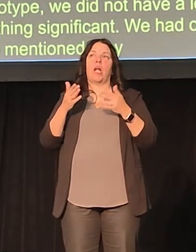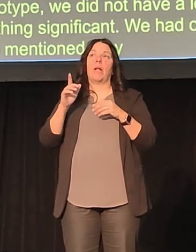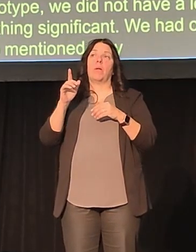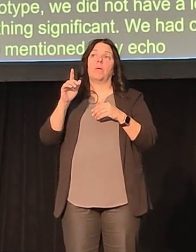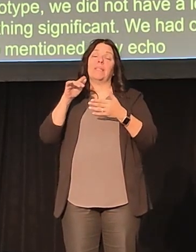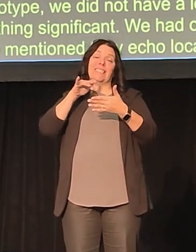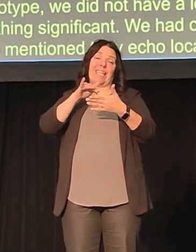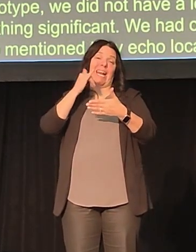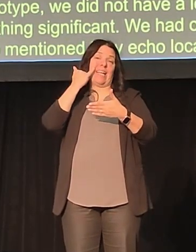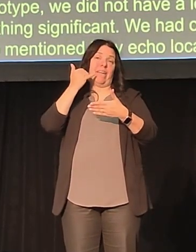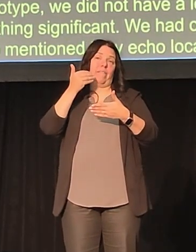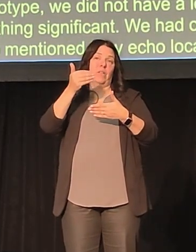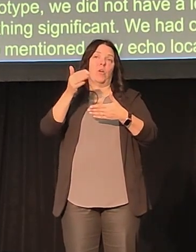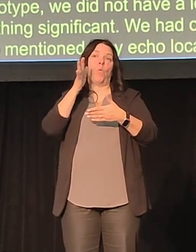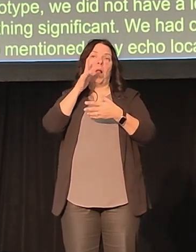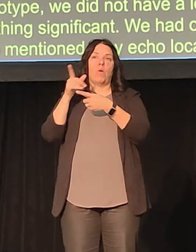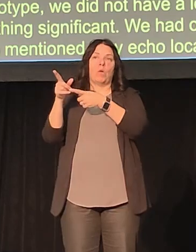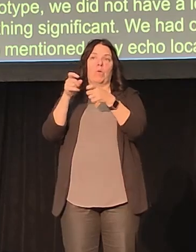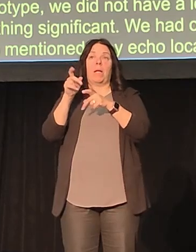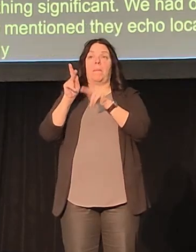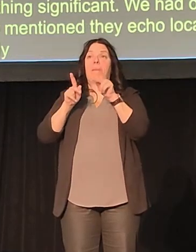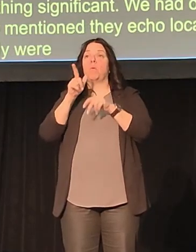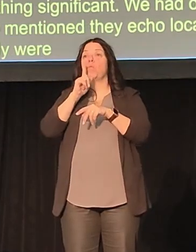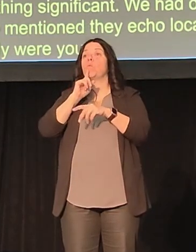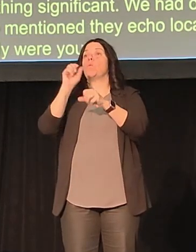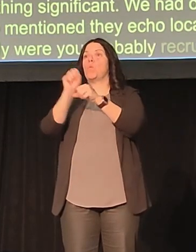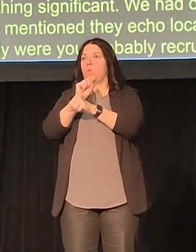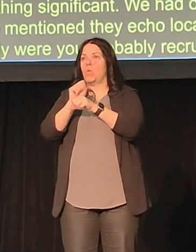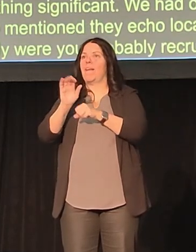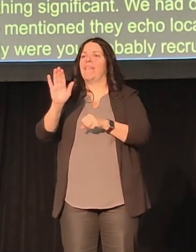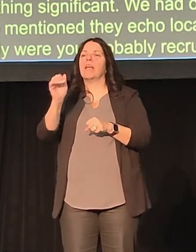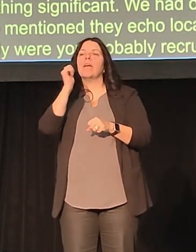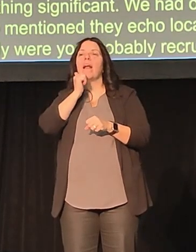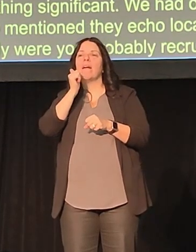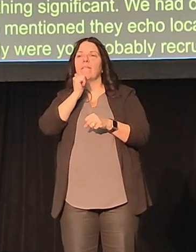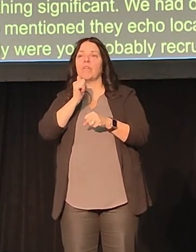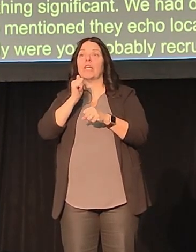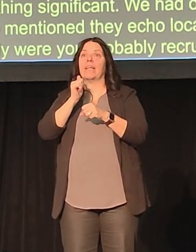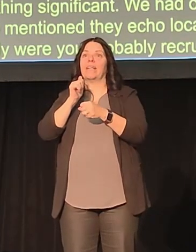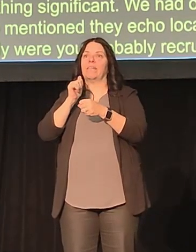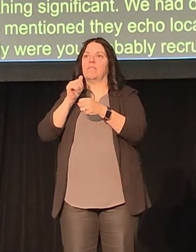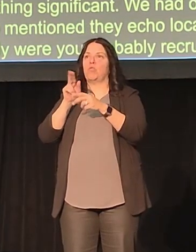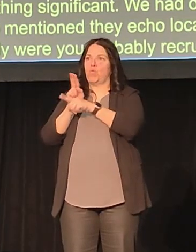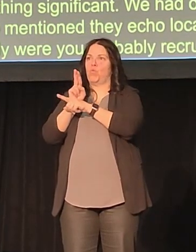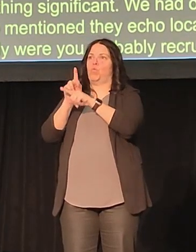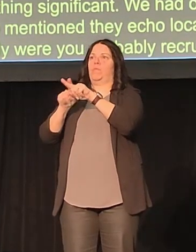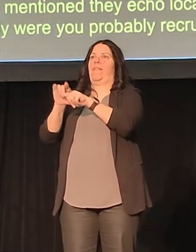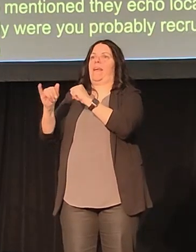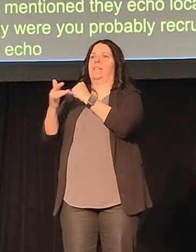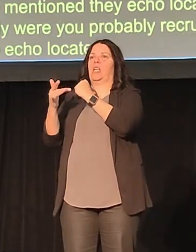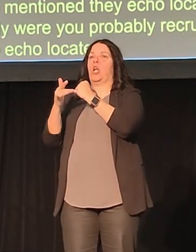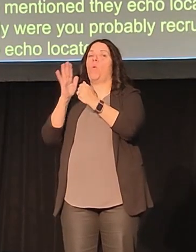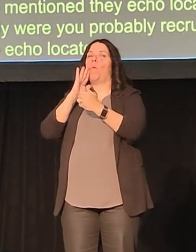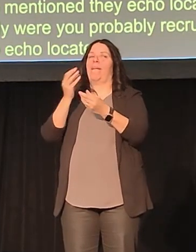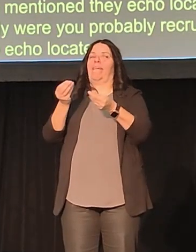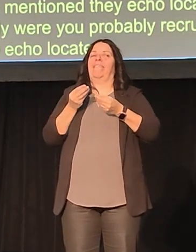recruit specifically people who echolocate in real life would probably show some different data than the data that we